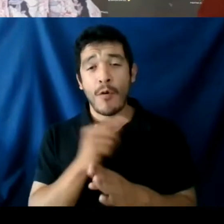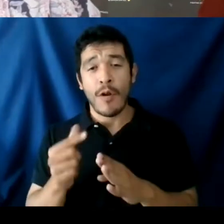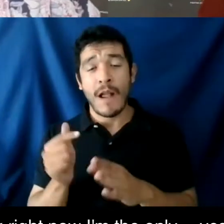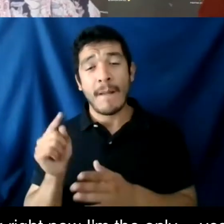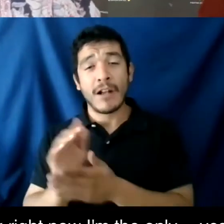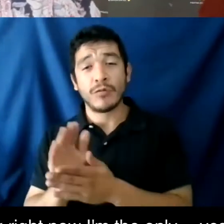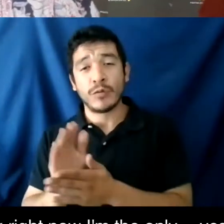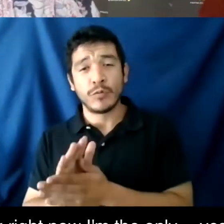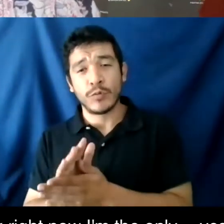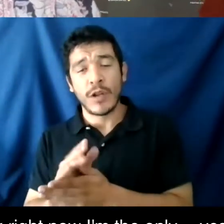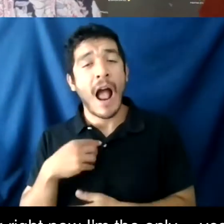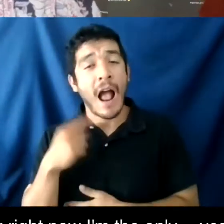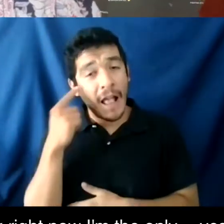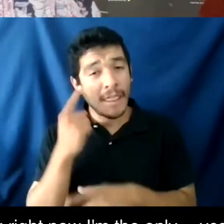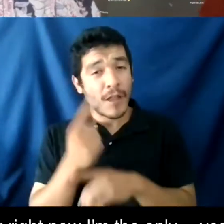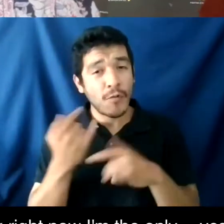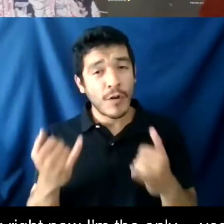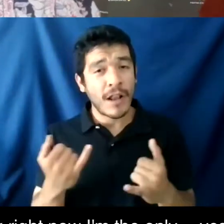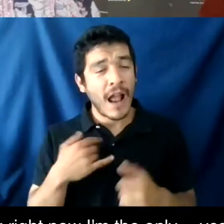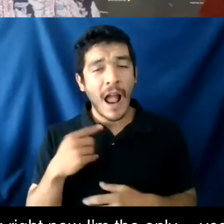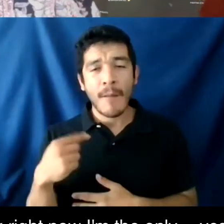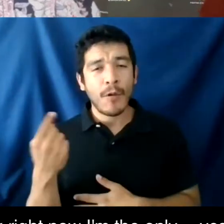school. I think right now